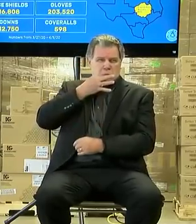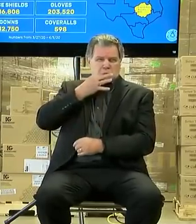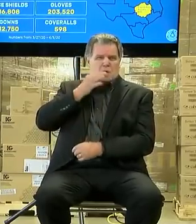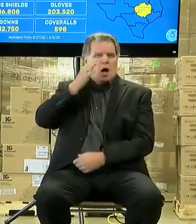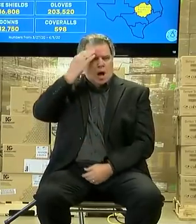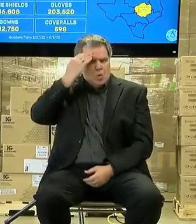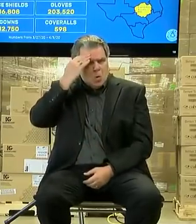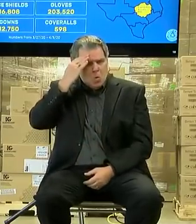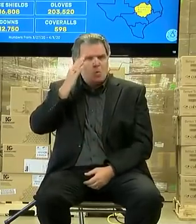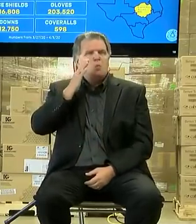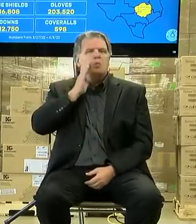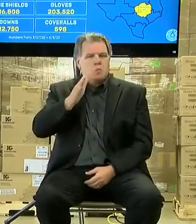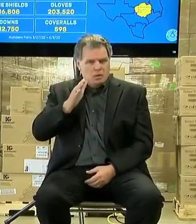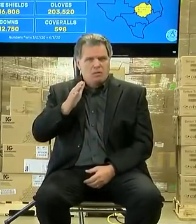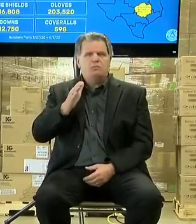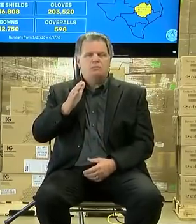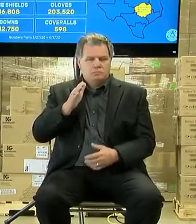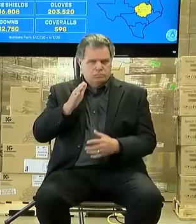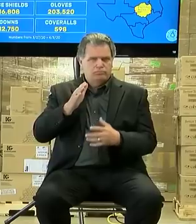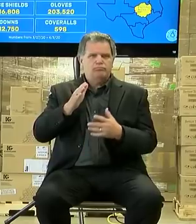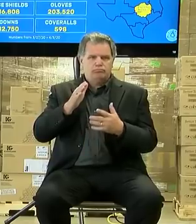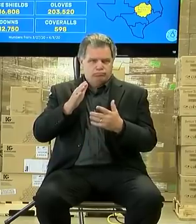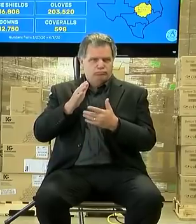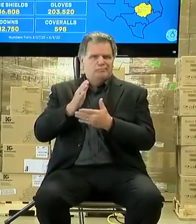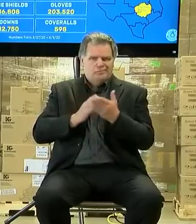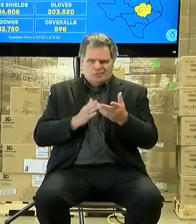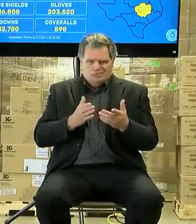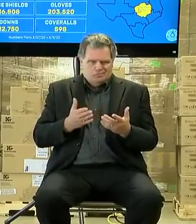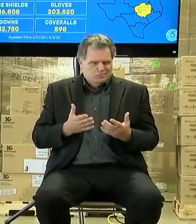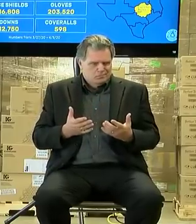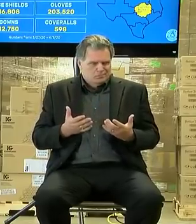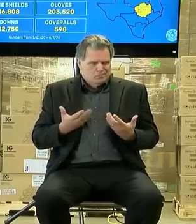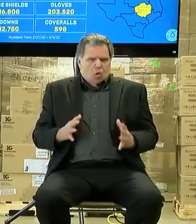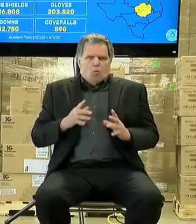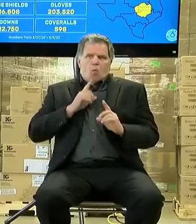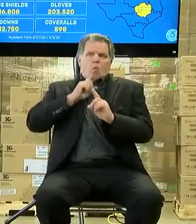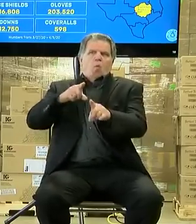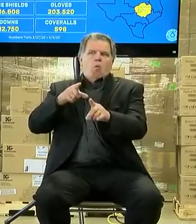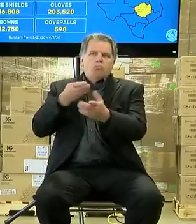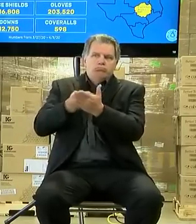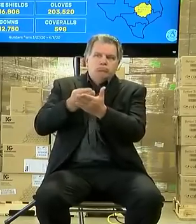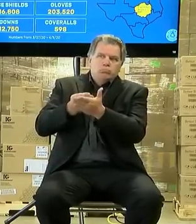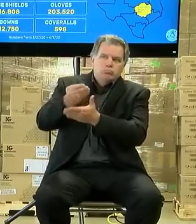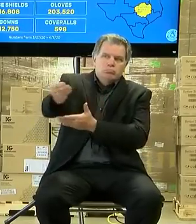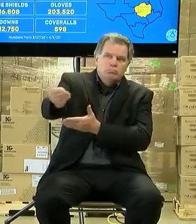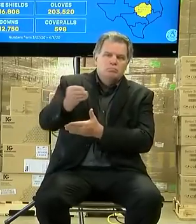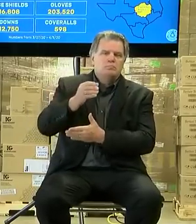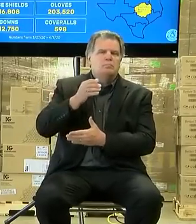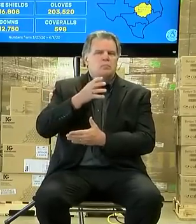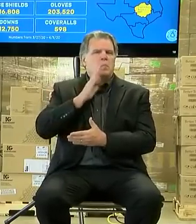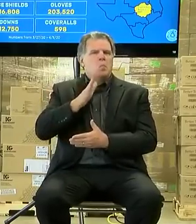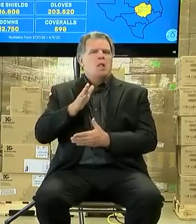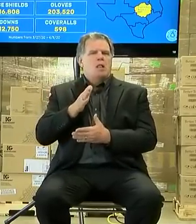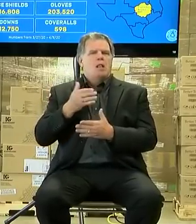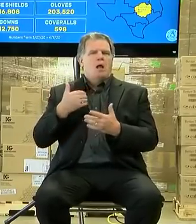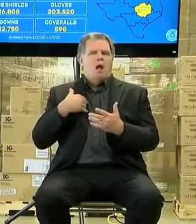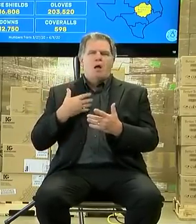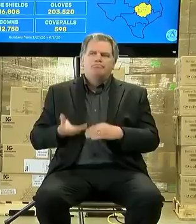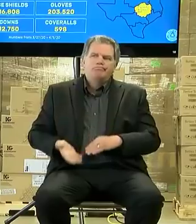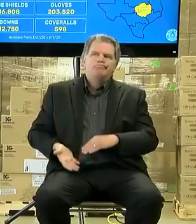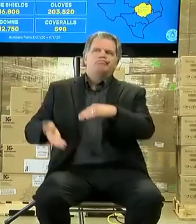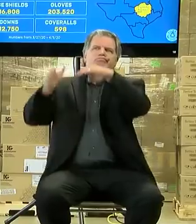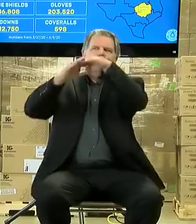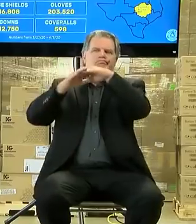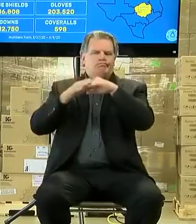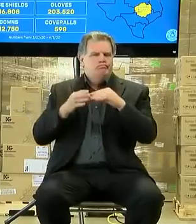know purchase orders that are out as we speak right now that could lead to a very substantial